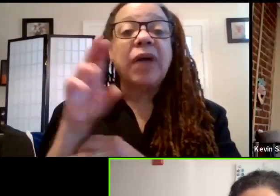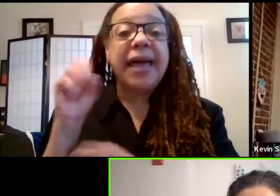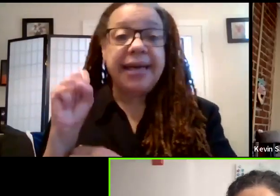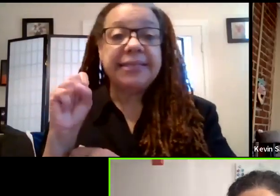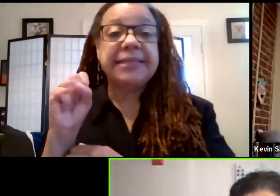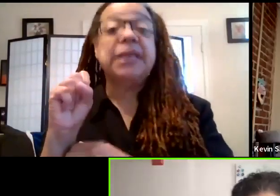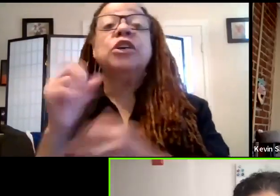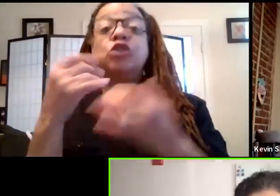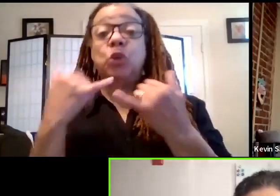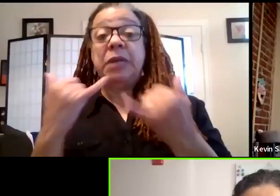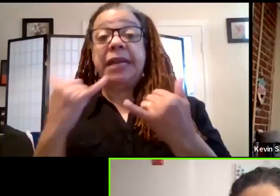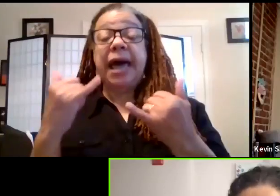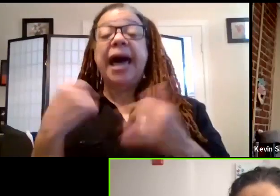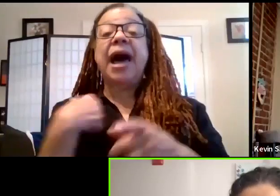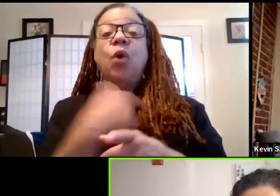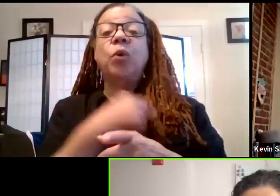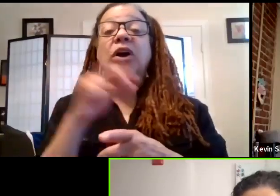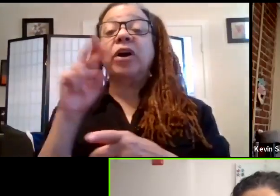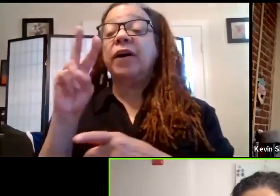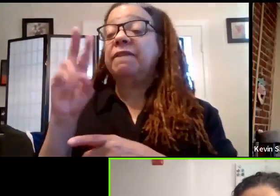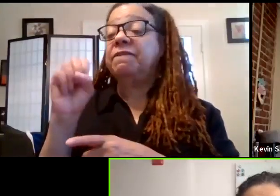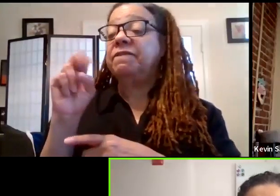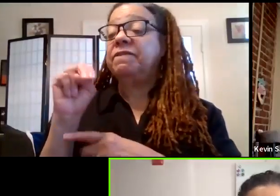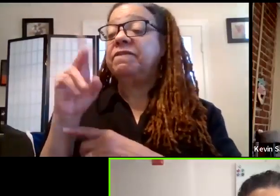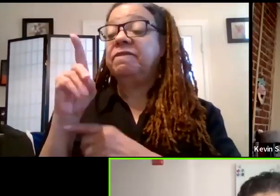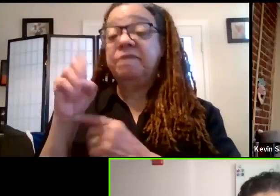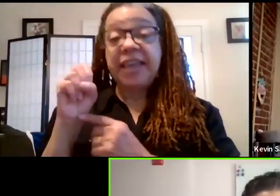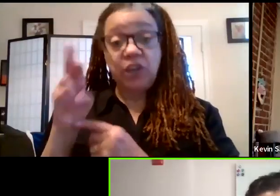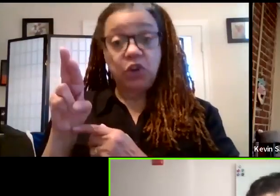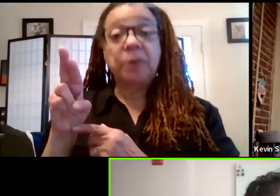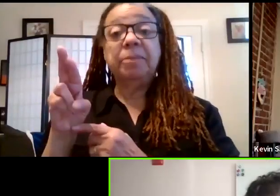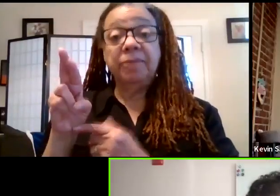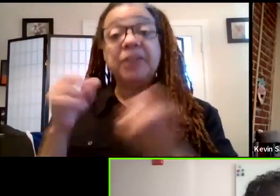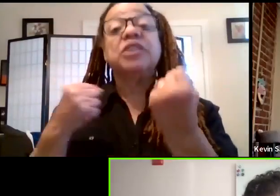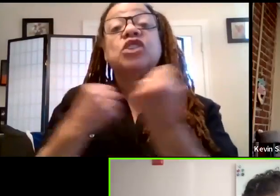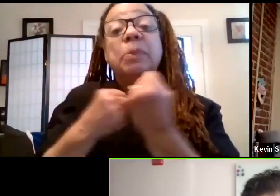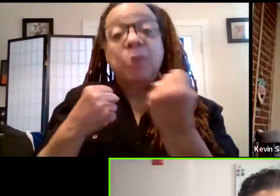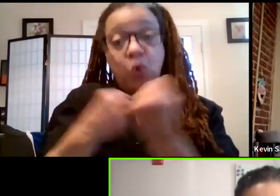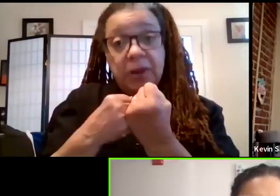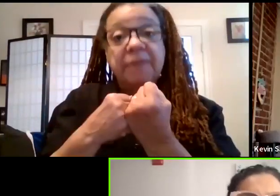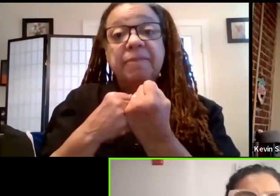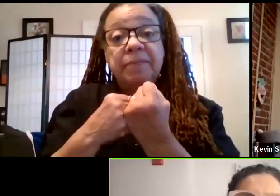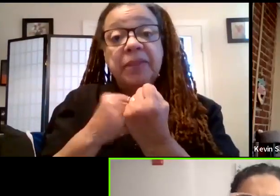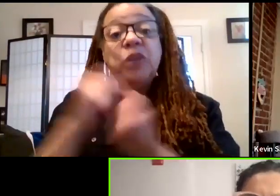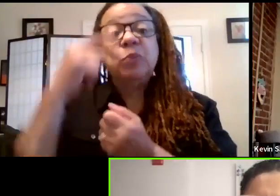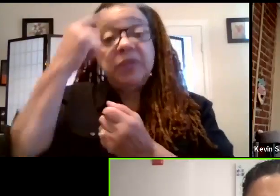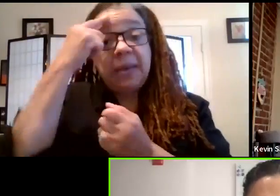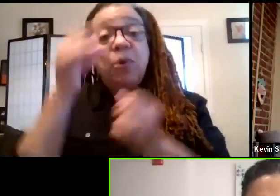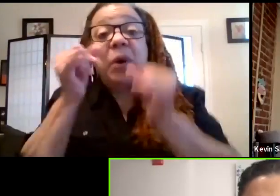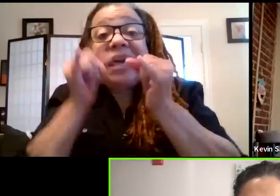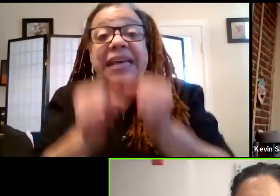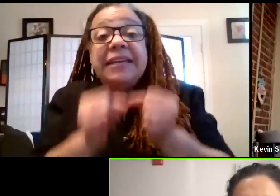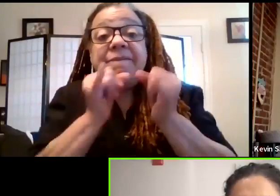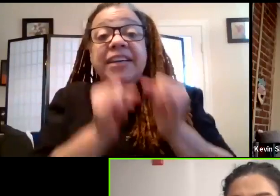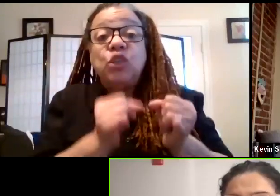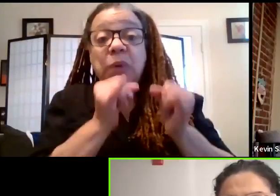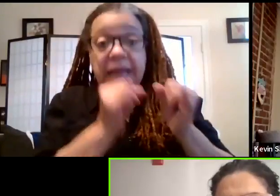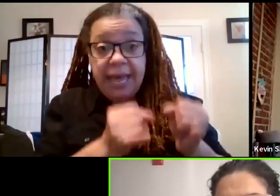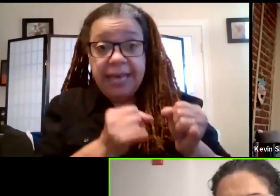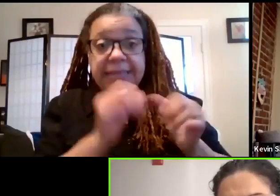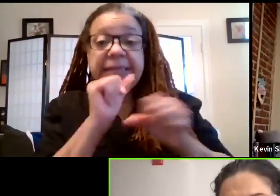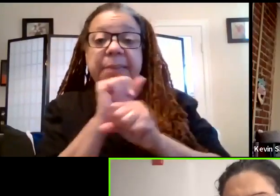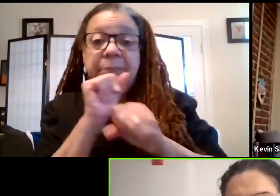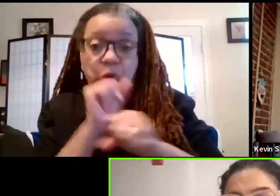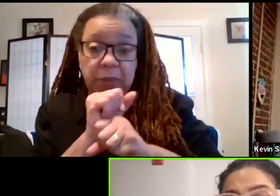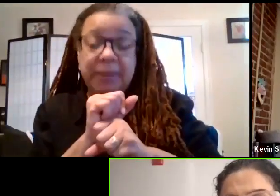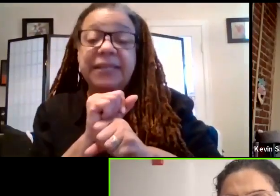now, so we're doing a small pilot for supported employment, but we're thinking more customized employment. Folks are coming up with their own ideas